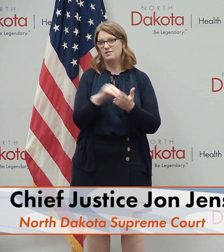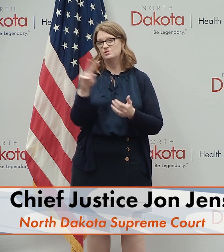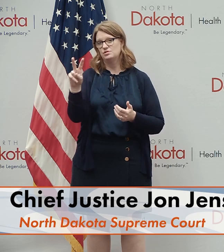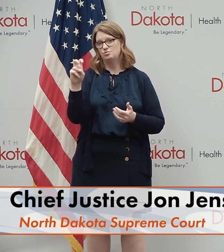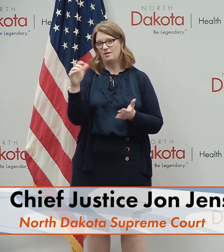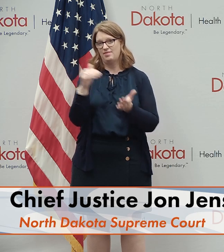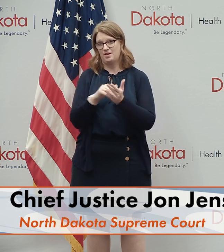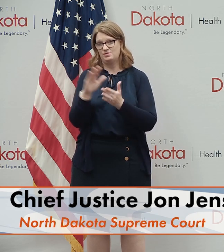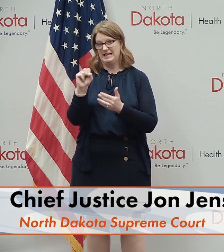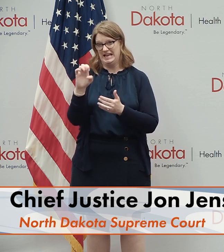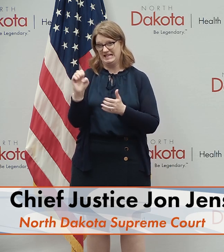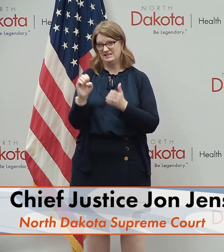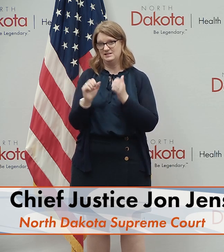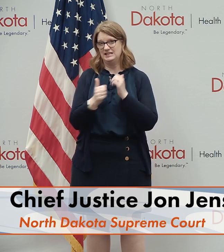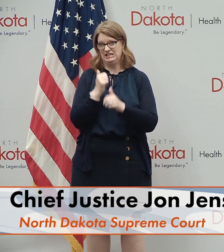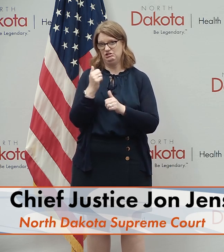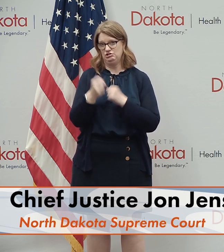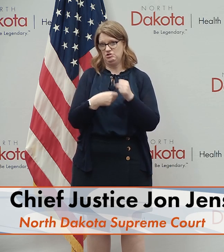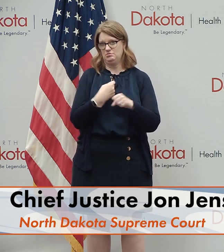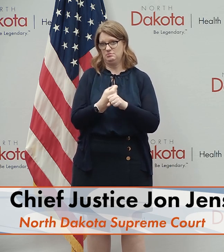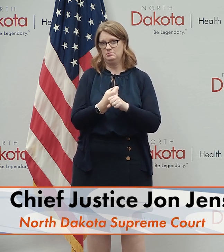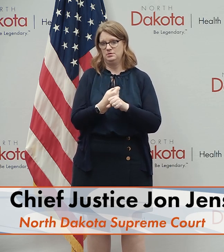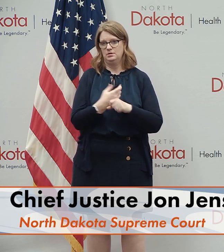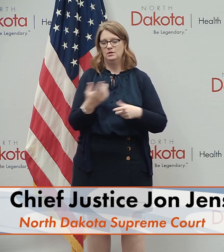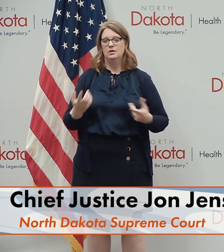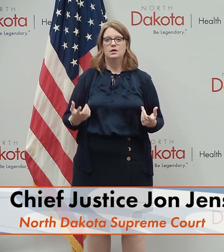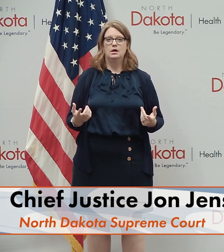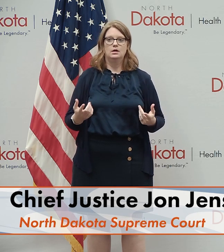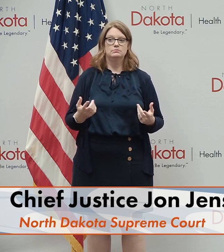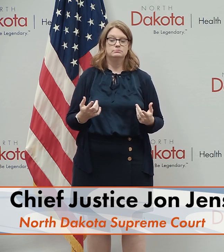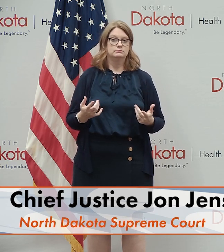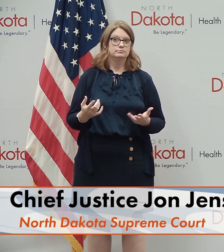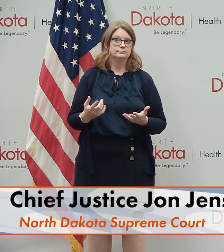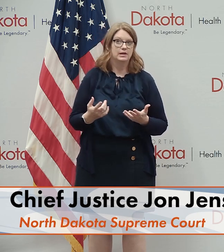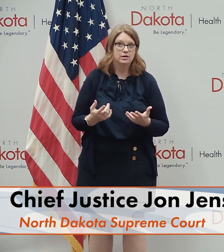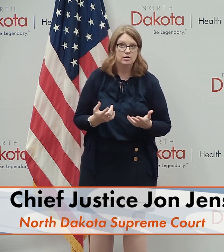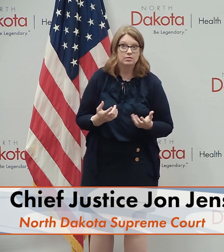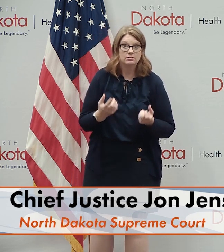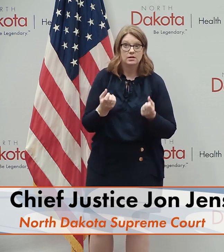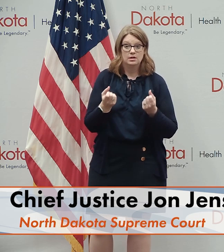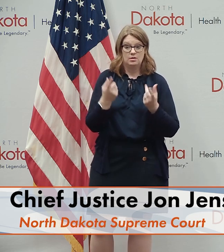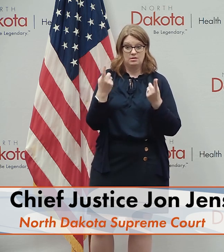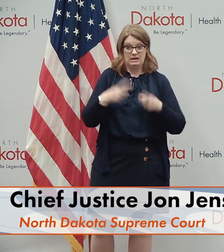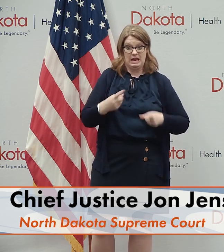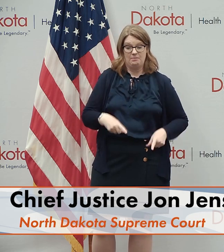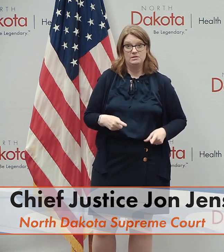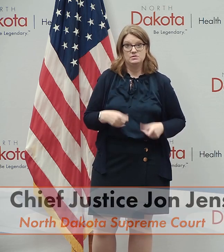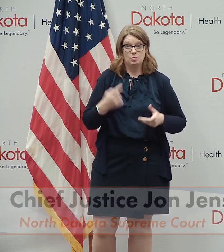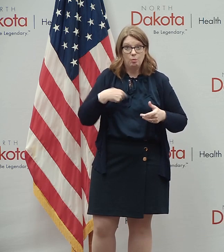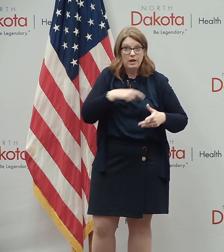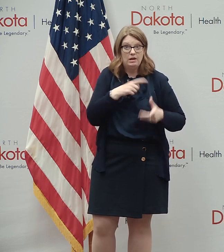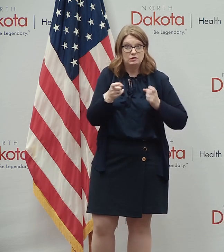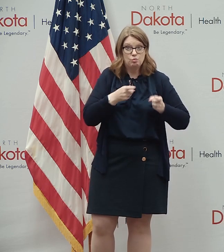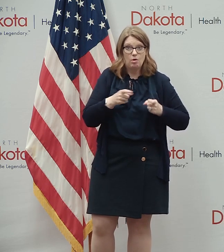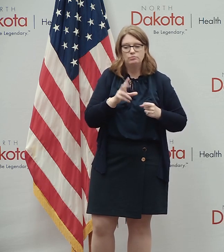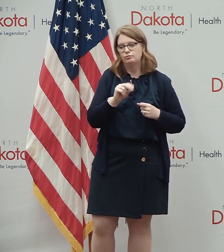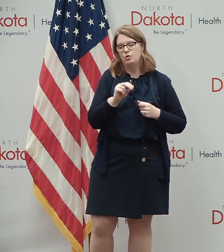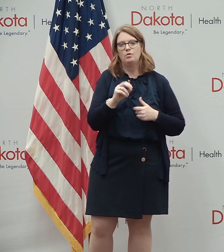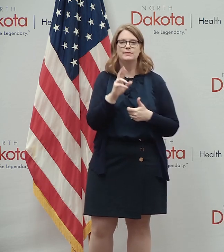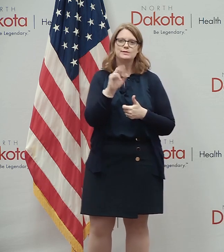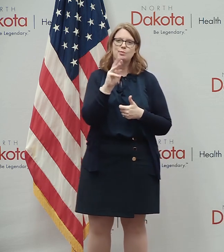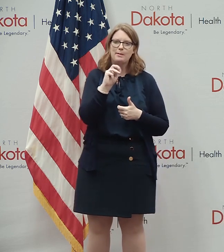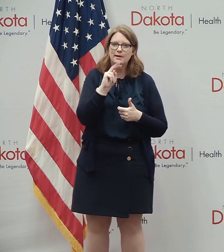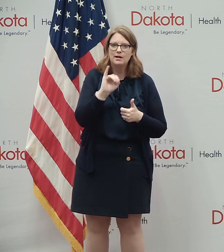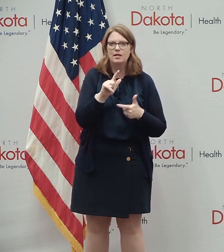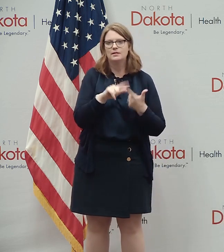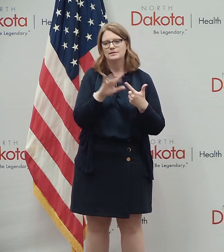200,000 cases a year, and we don't control the volume of our workload. Our workload is criminal filings,